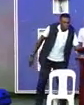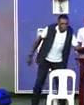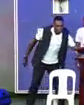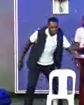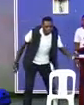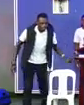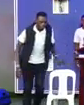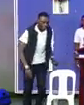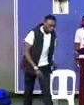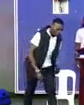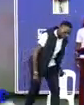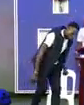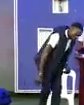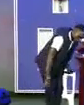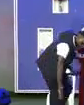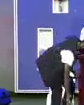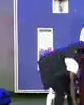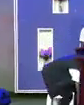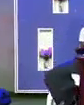Katonda ekiwonya